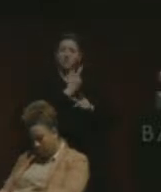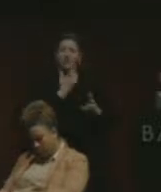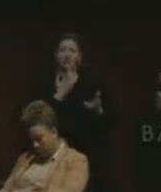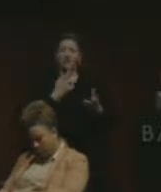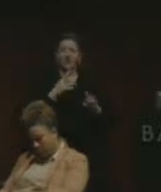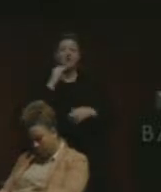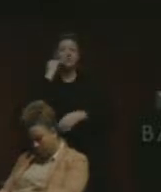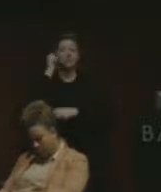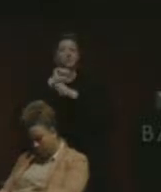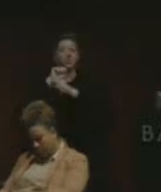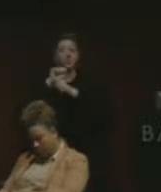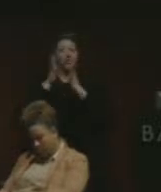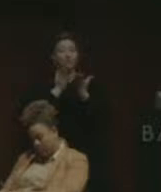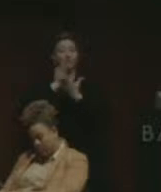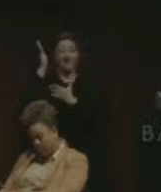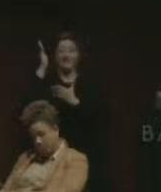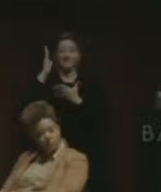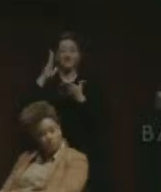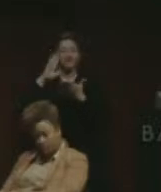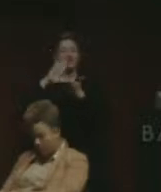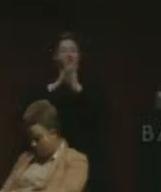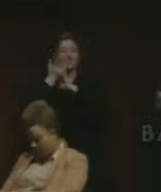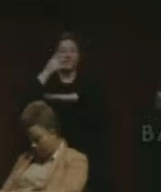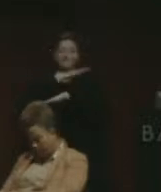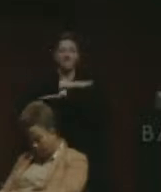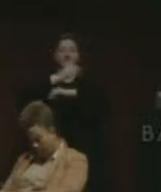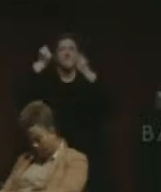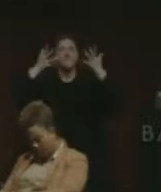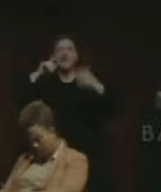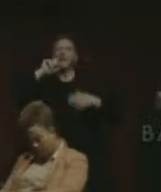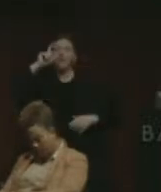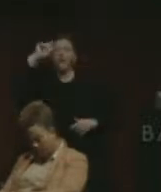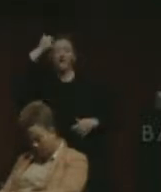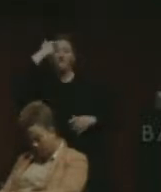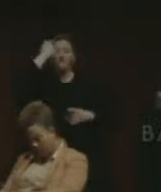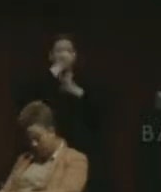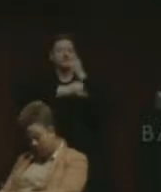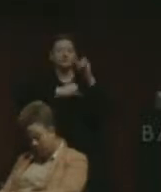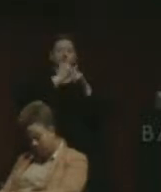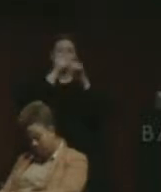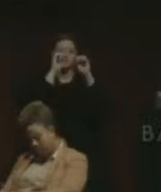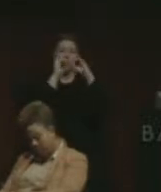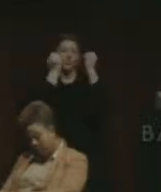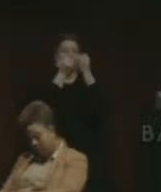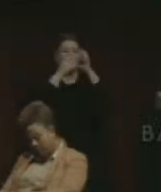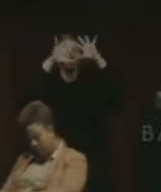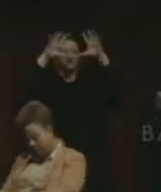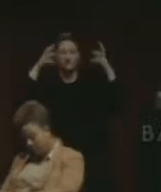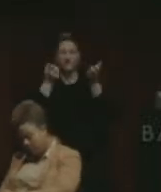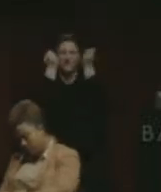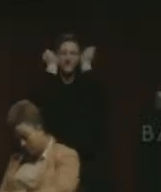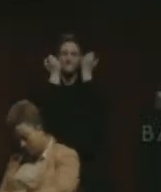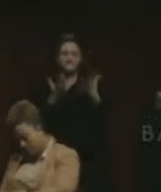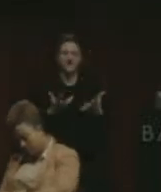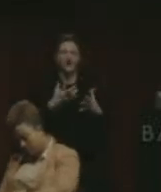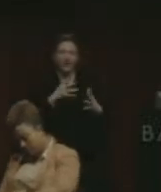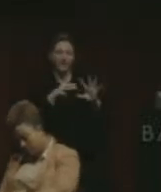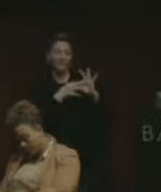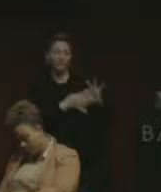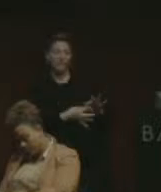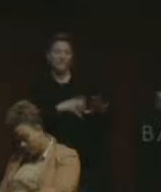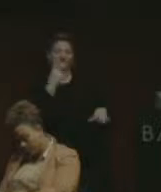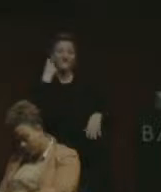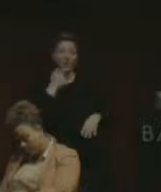worker rights became the platform for many, many non-governmental international organizations on behalf of migrant workers, human